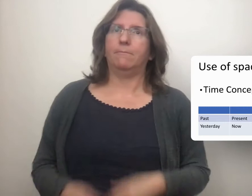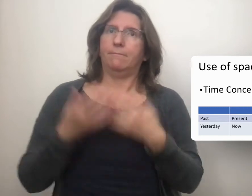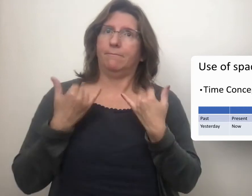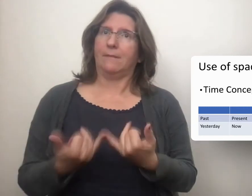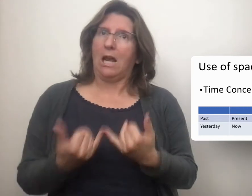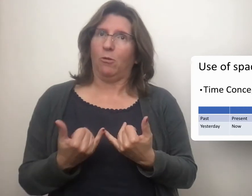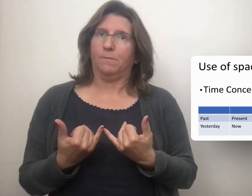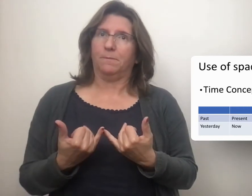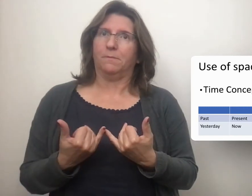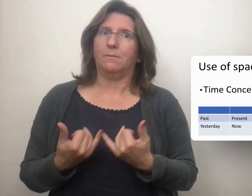This is the sign for now.